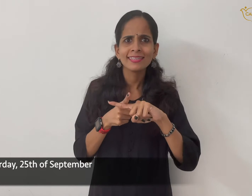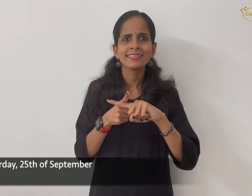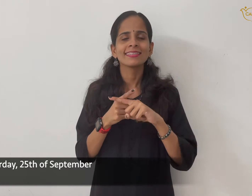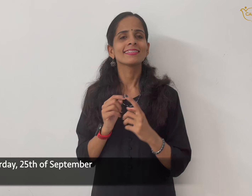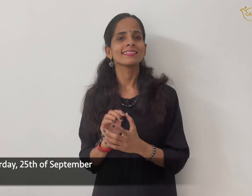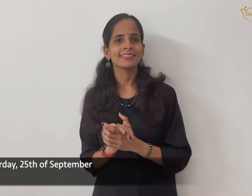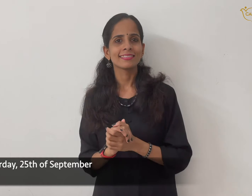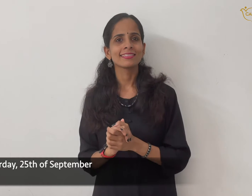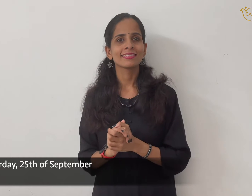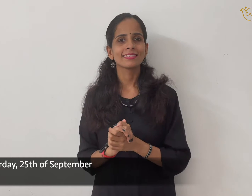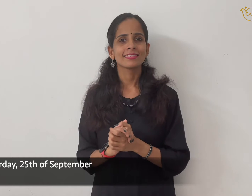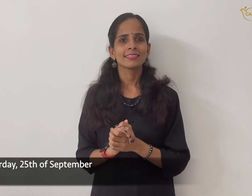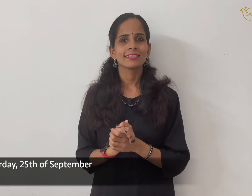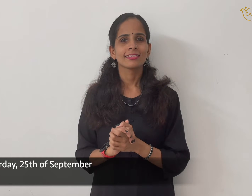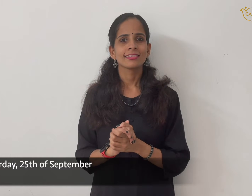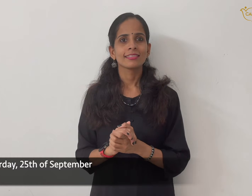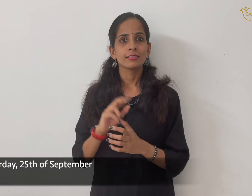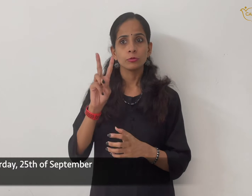25th of September.